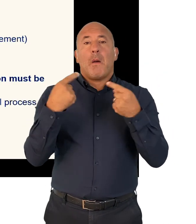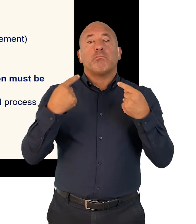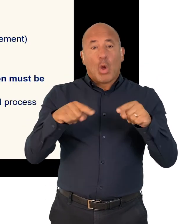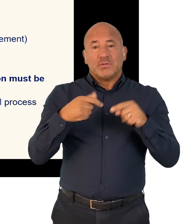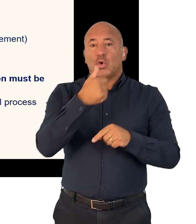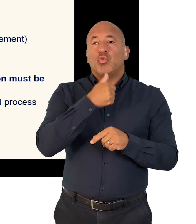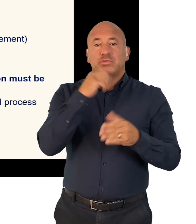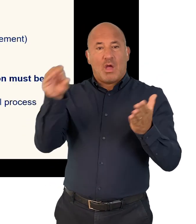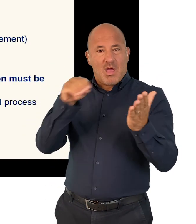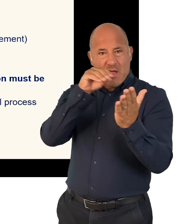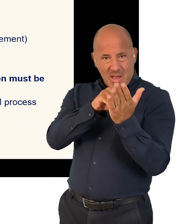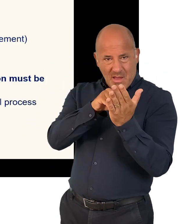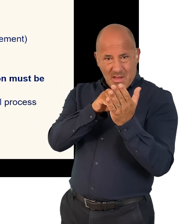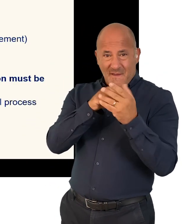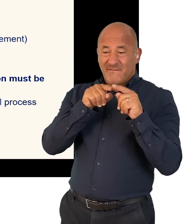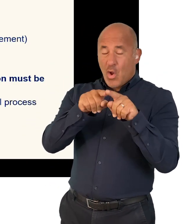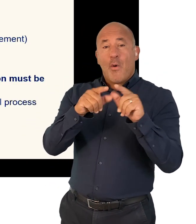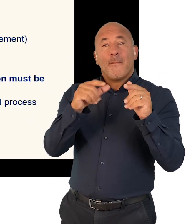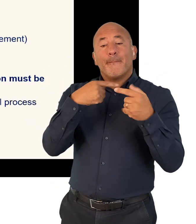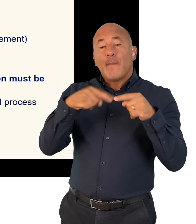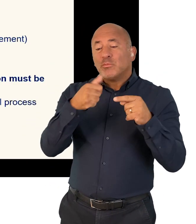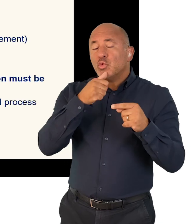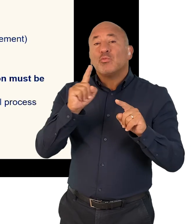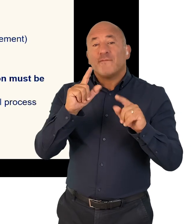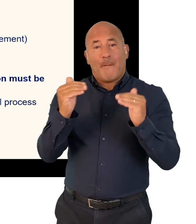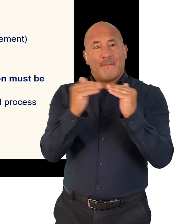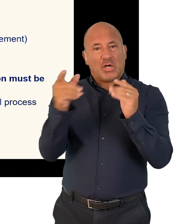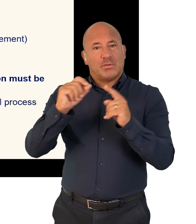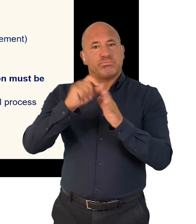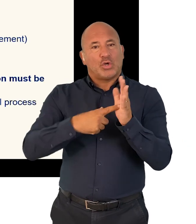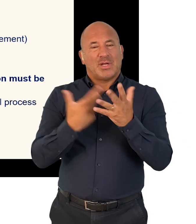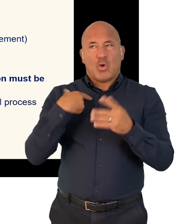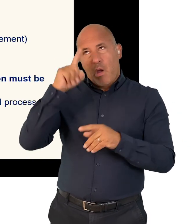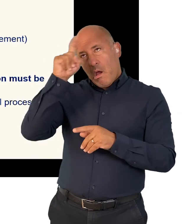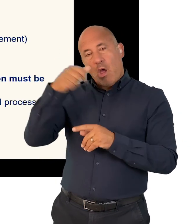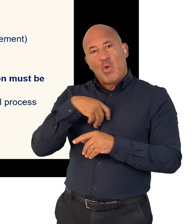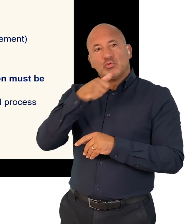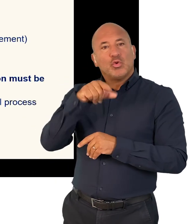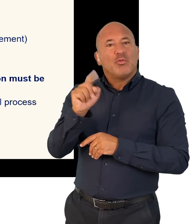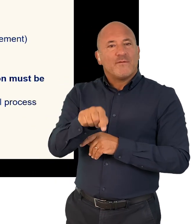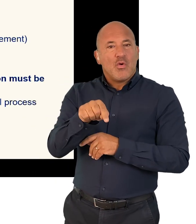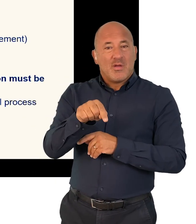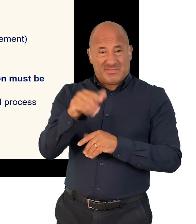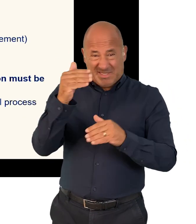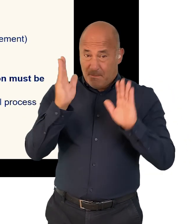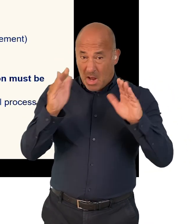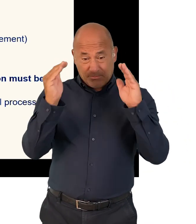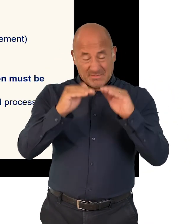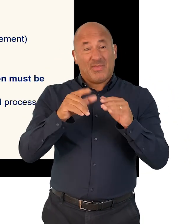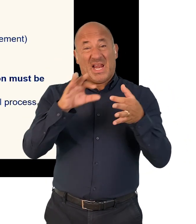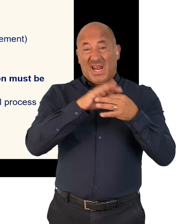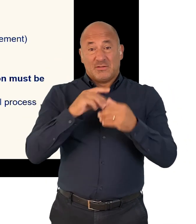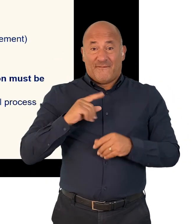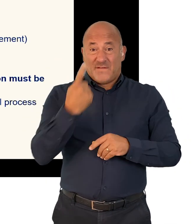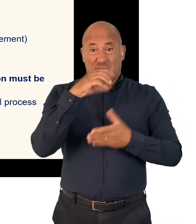agreement, has a permitted user clause that is compliant with project and the proposed use. These requirements must be